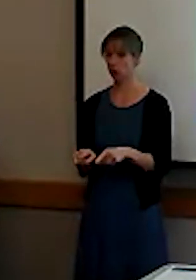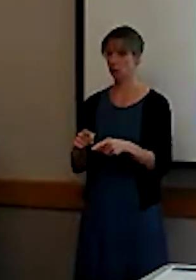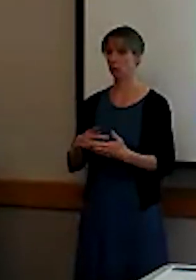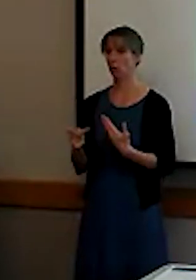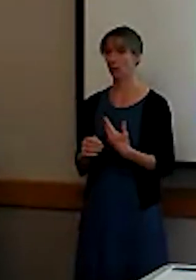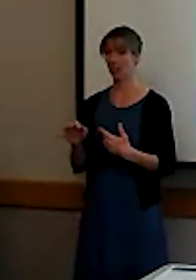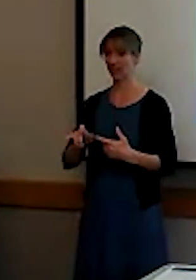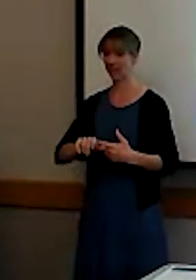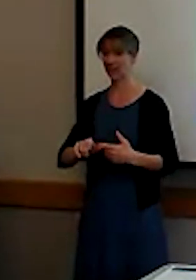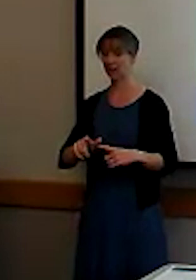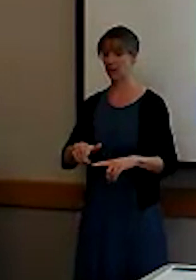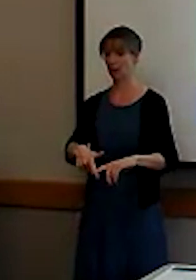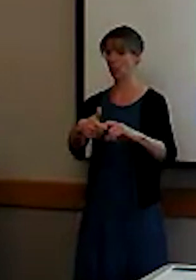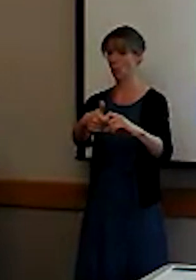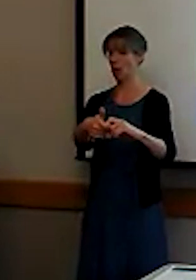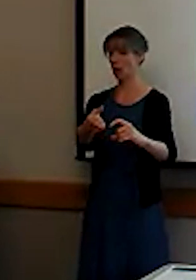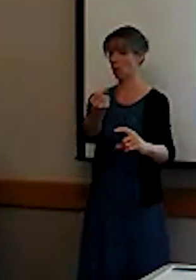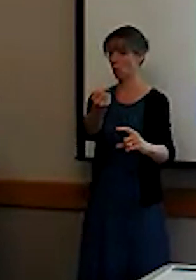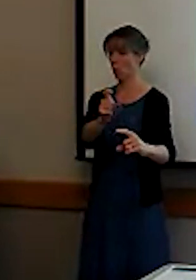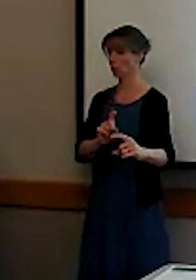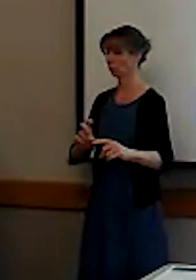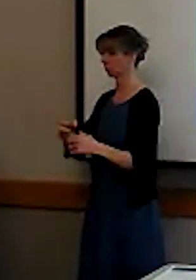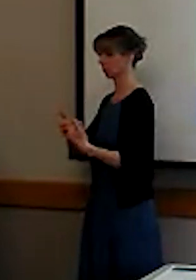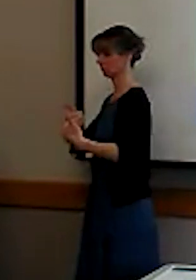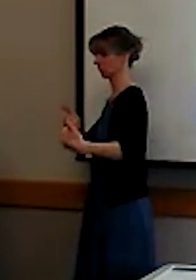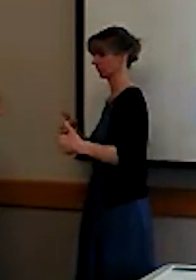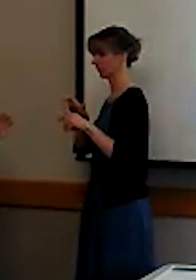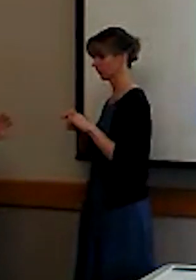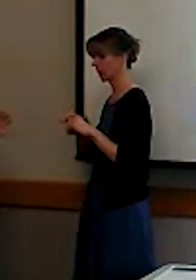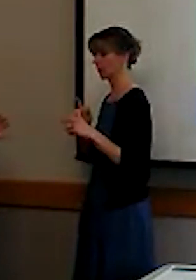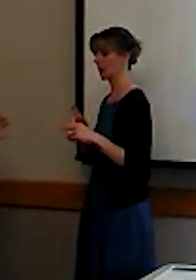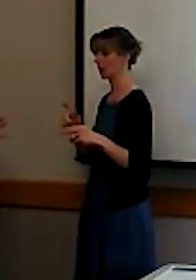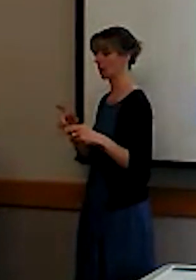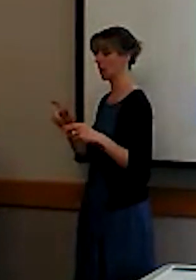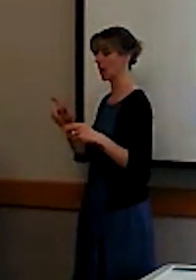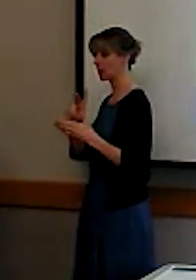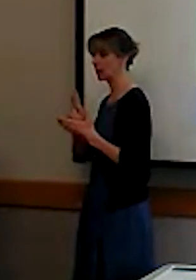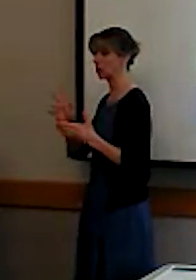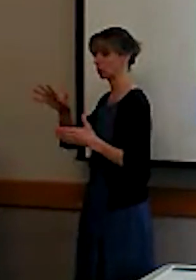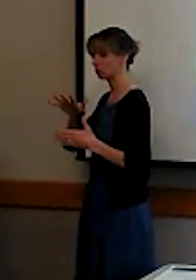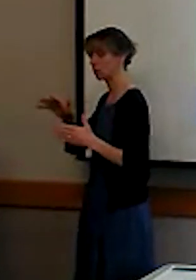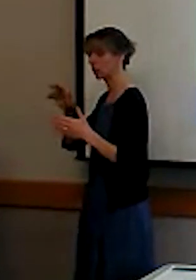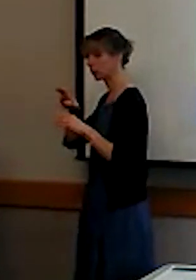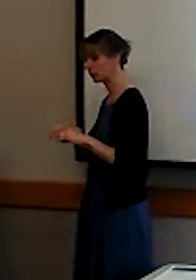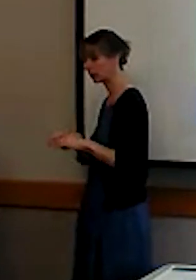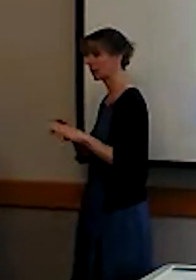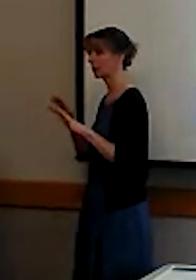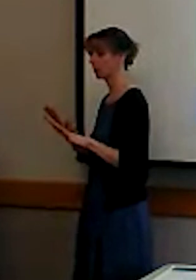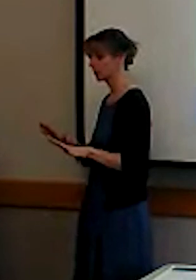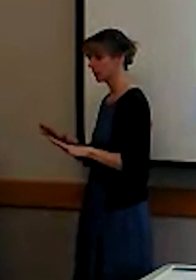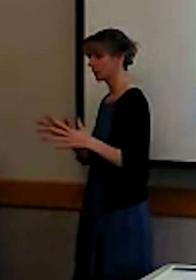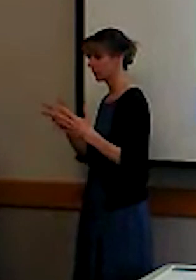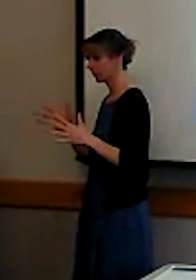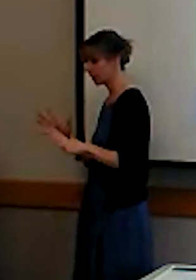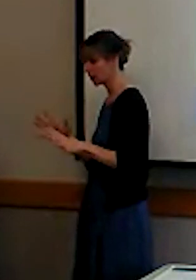things. So if they needed a break, they could go to one part of the kitchen and just have that break. Then they